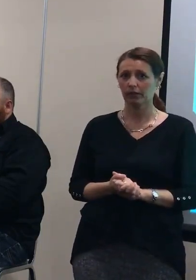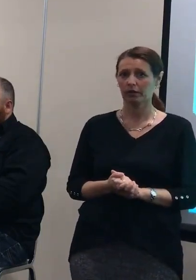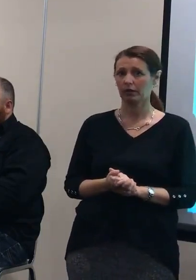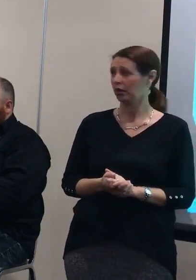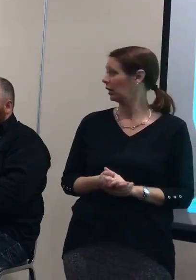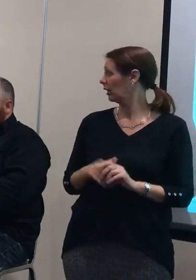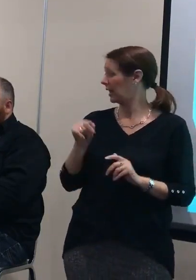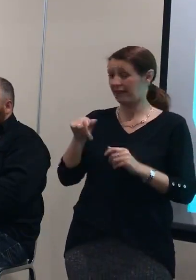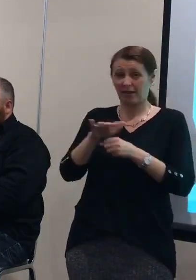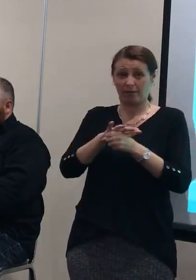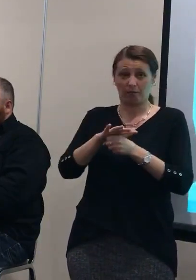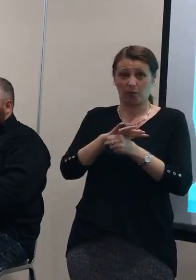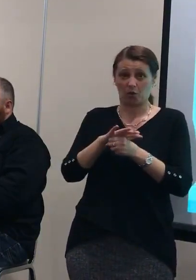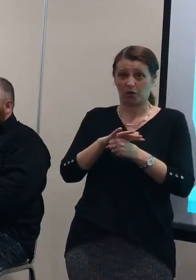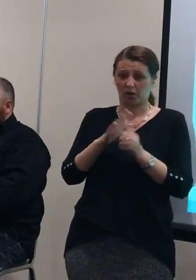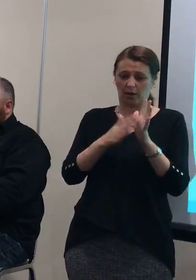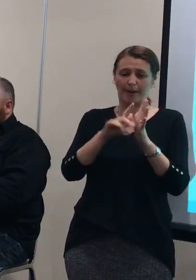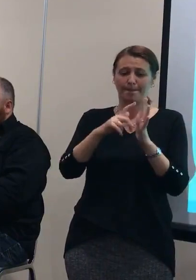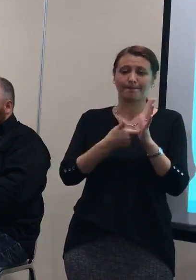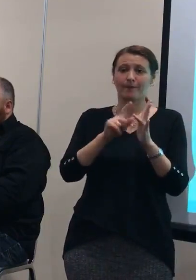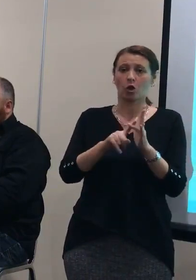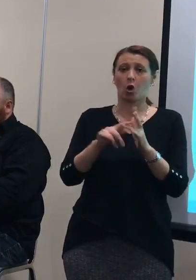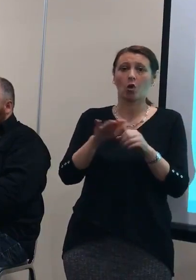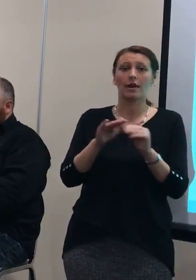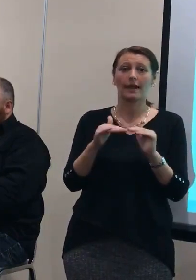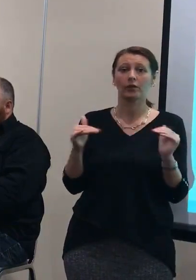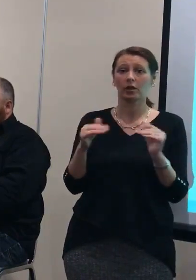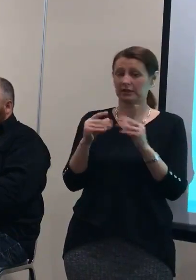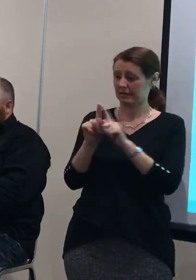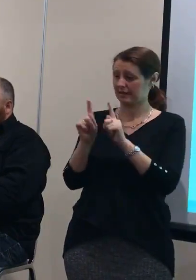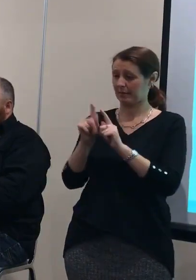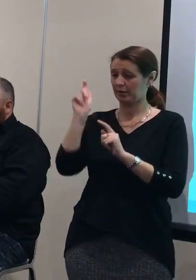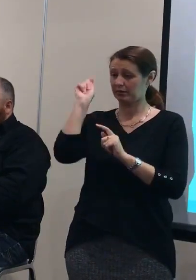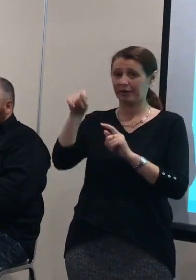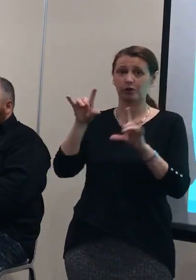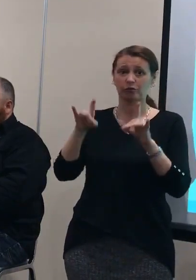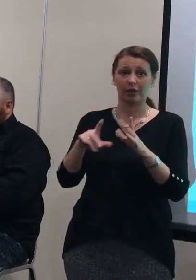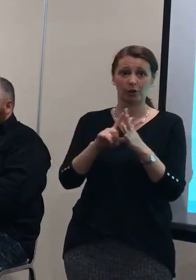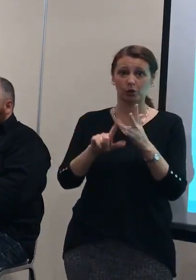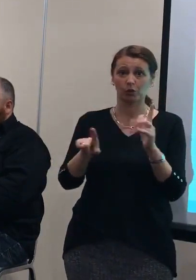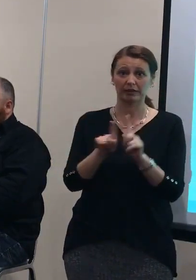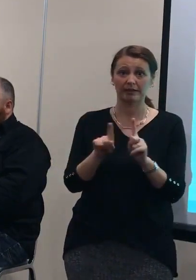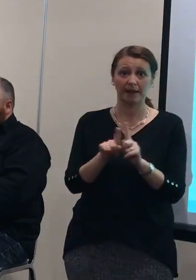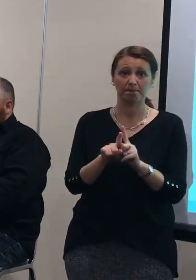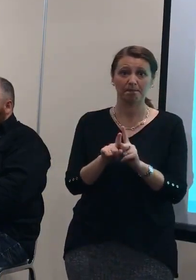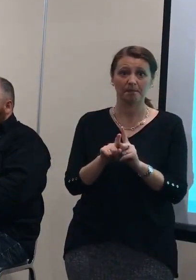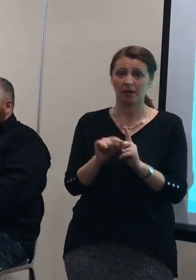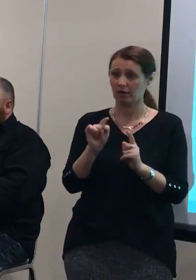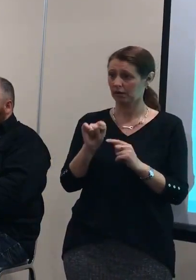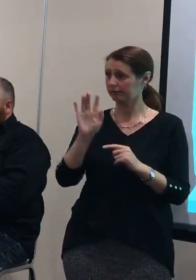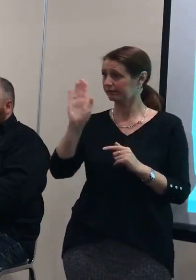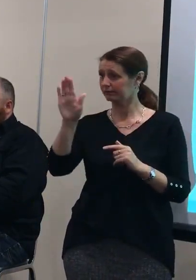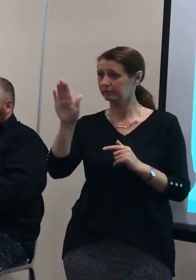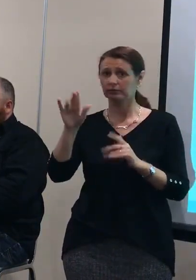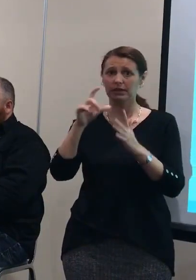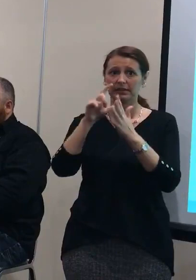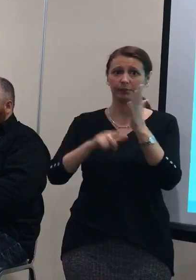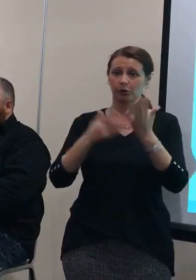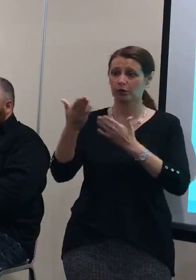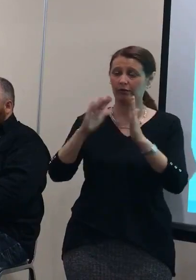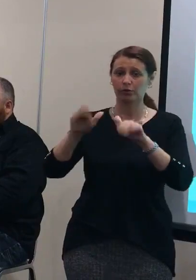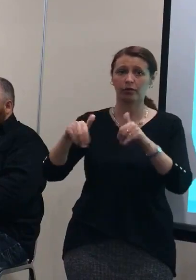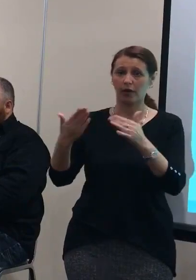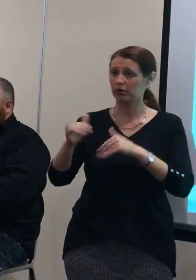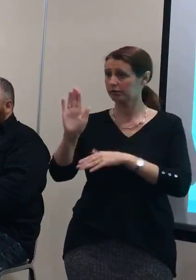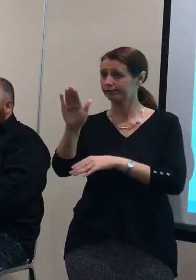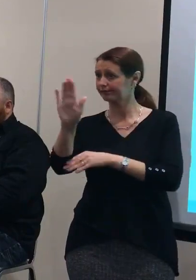On an even more local level, a micro level, if you like, do as Tennis Australia and others apparently are doing, and identify disability service